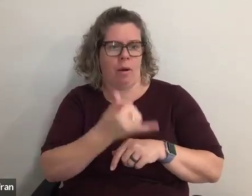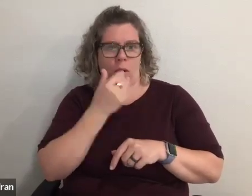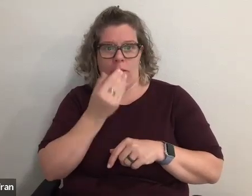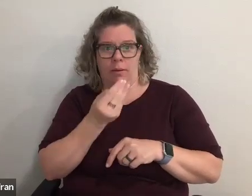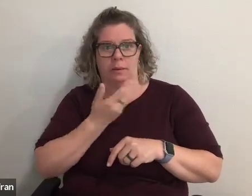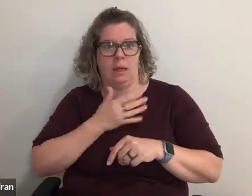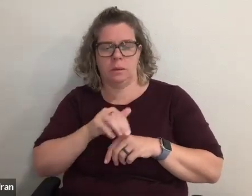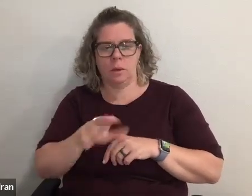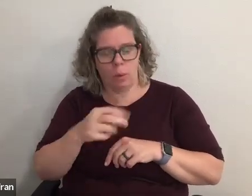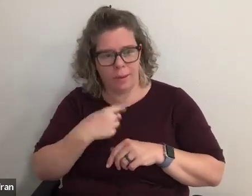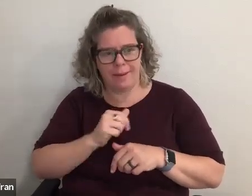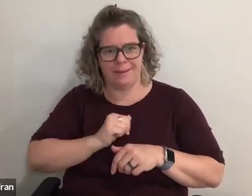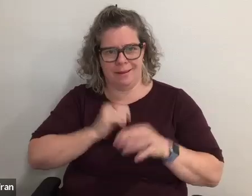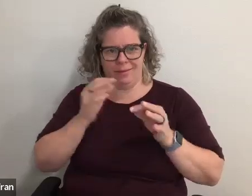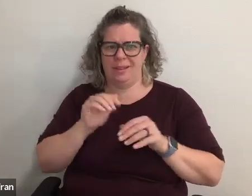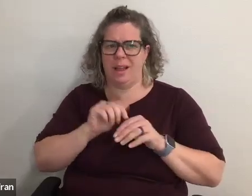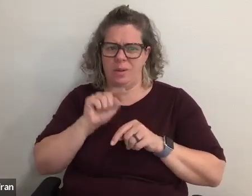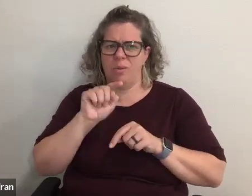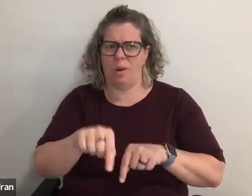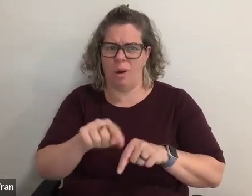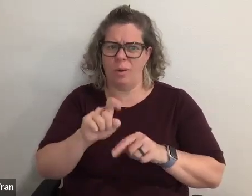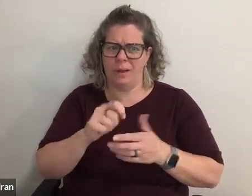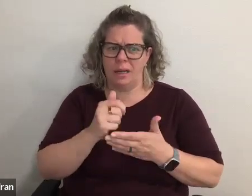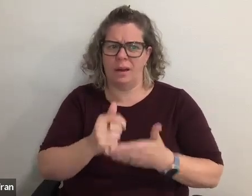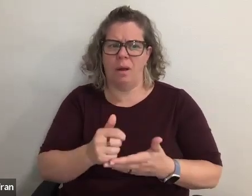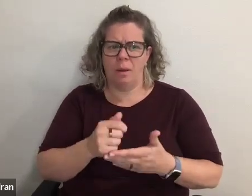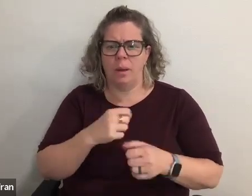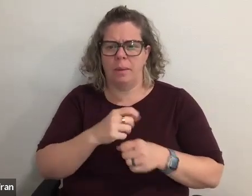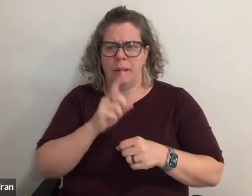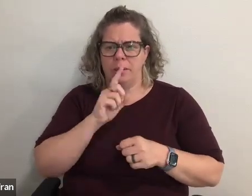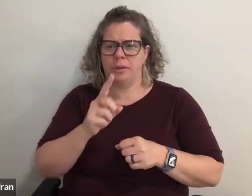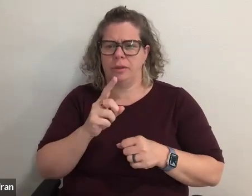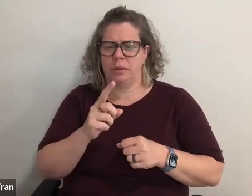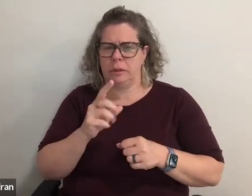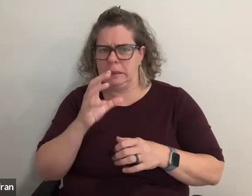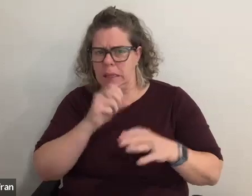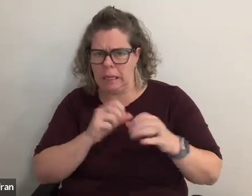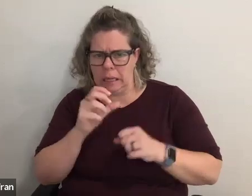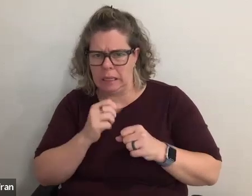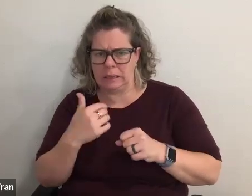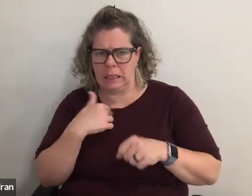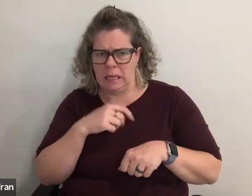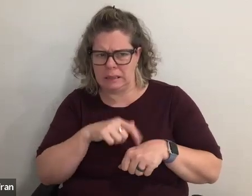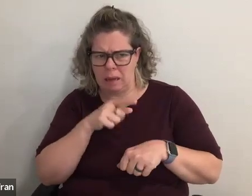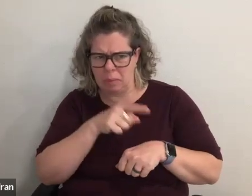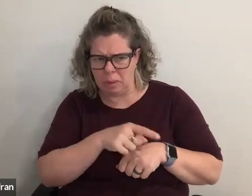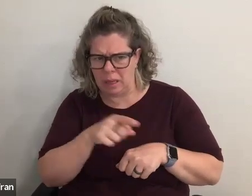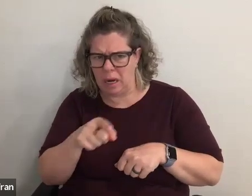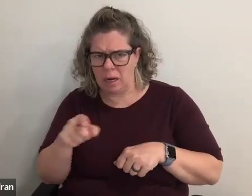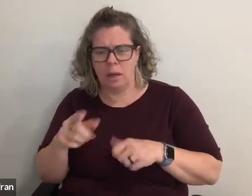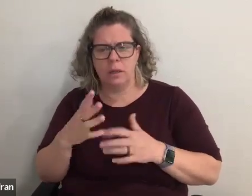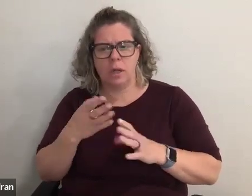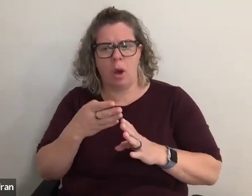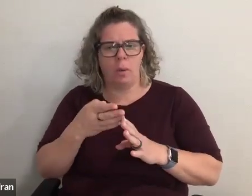sure that we're providing the services that somebody needs and not just kind of trying to guess at it from the last time we were there. So we would work back through the